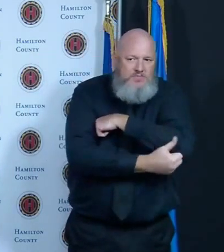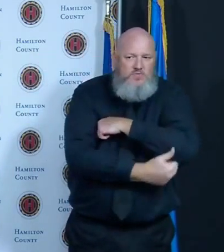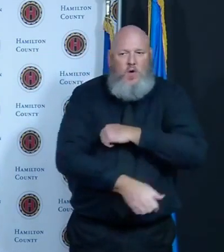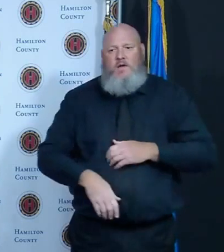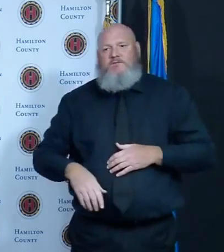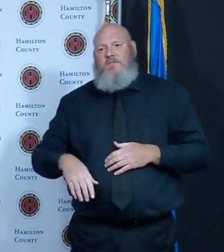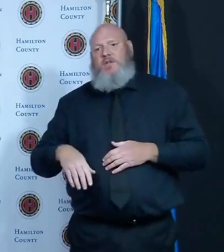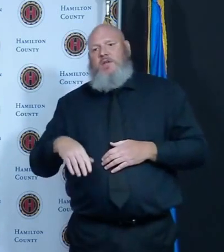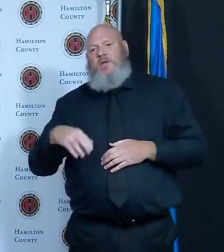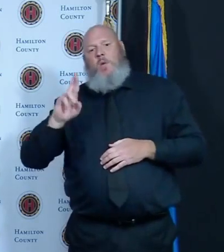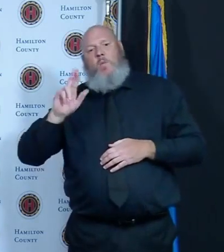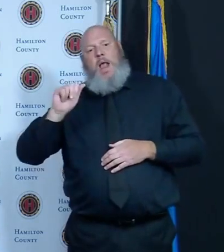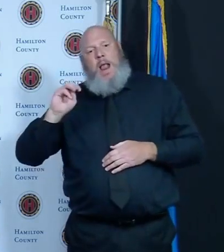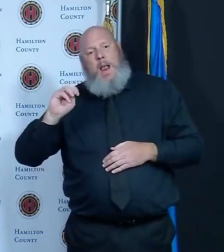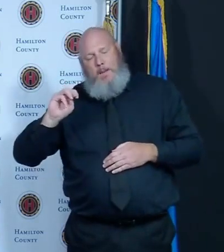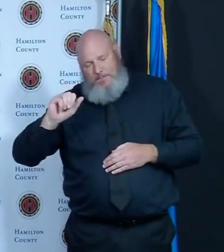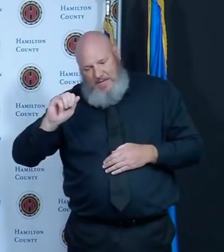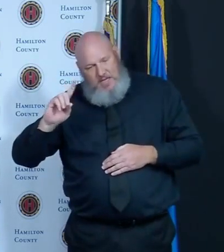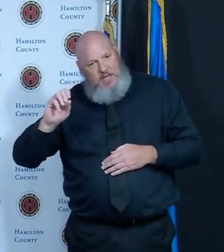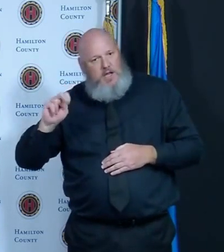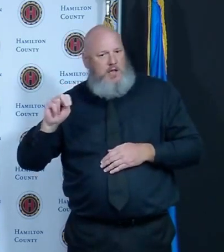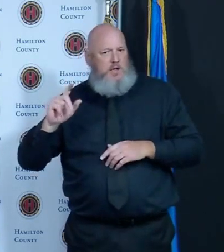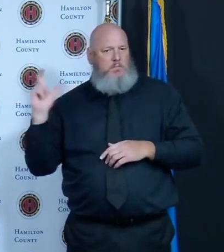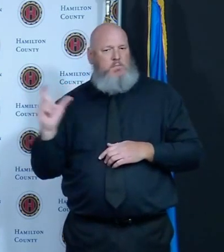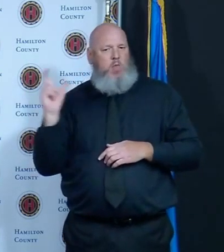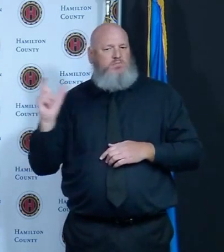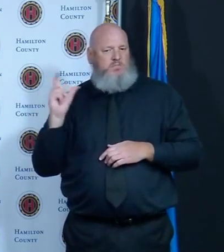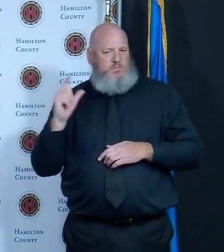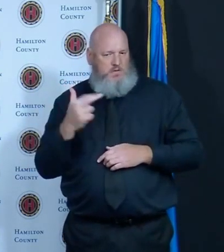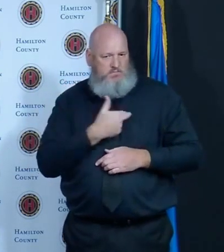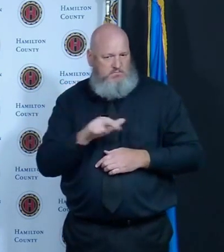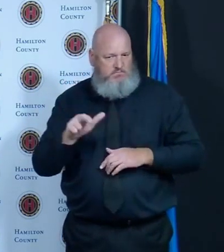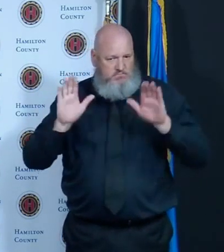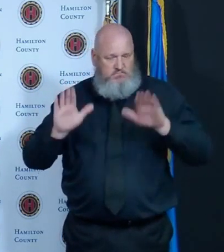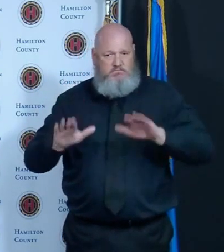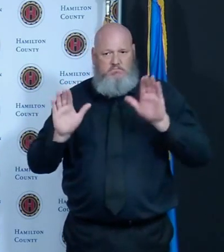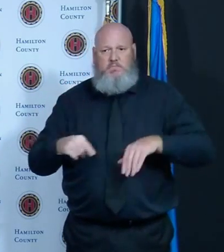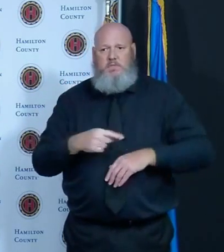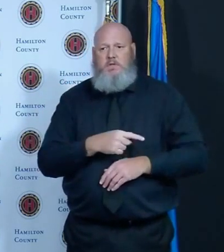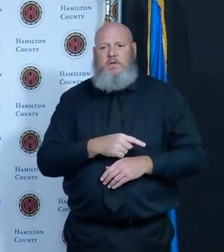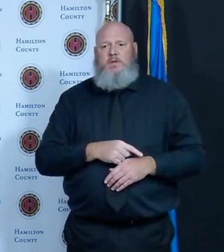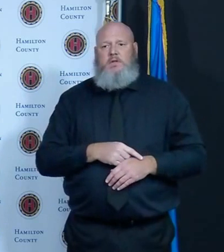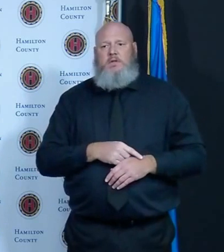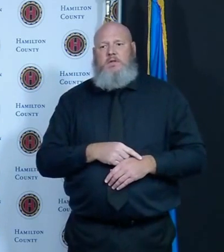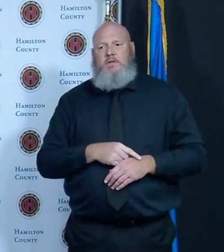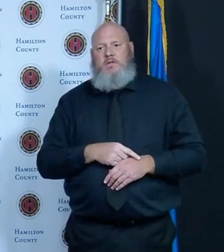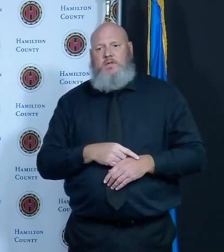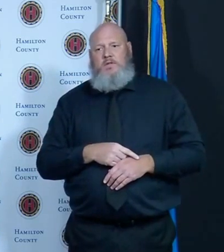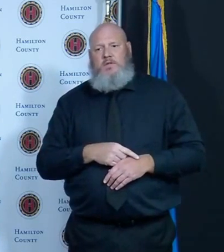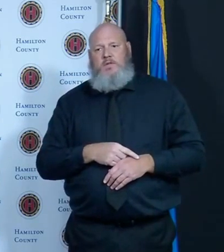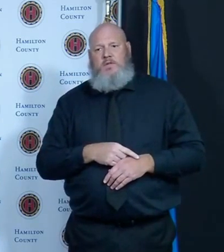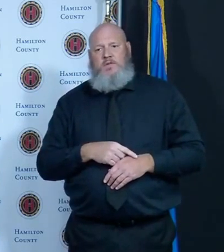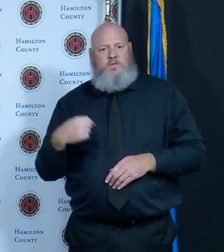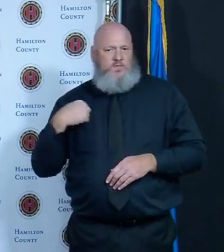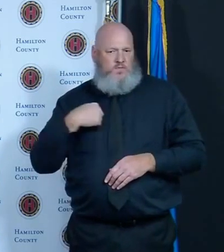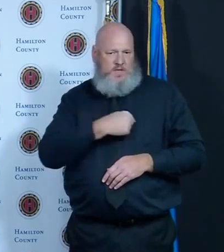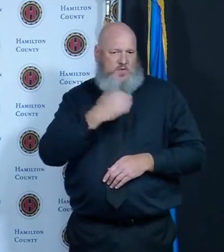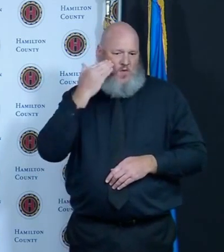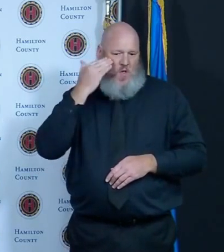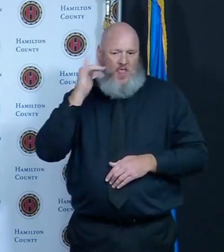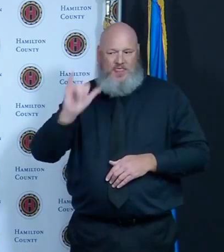so want to say to the folks that would otherwise be gathering in large groups, family groups, thank you for not doing